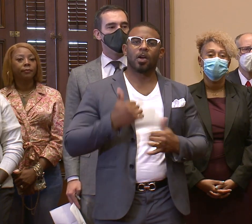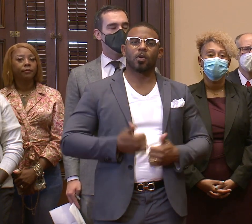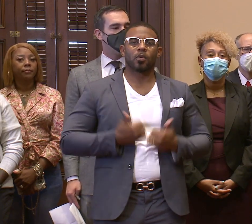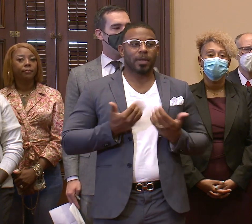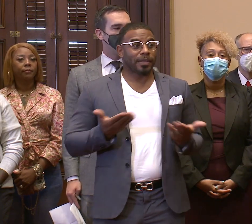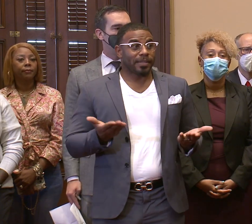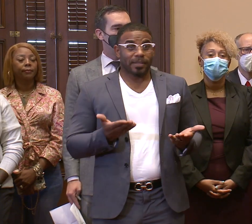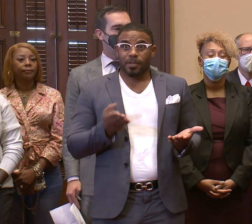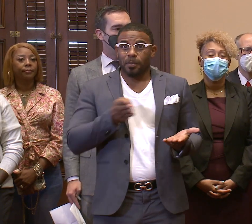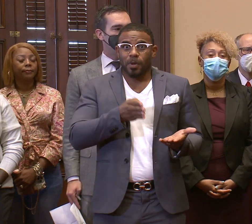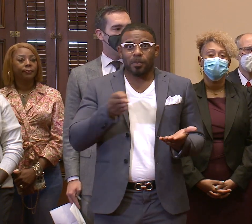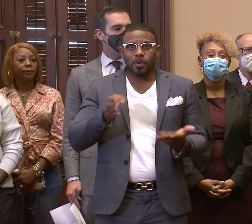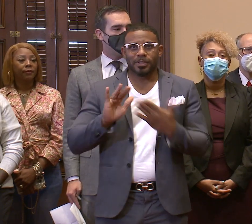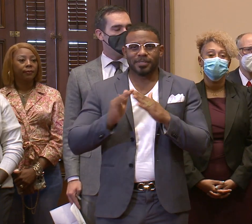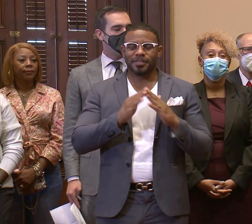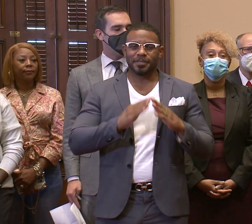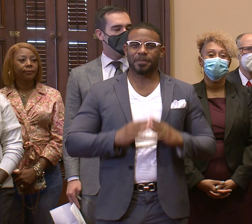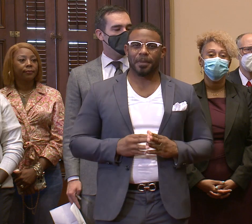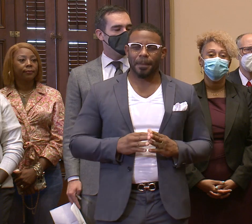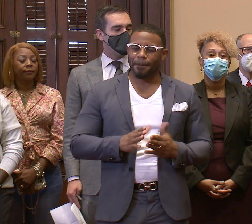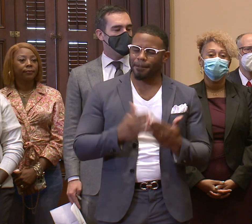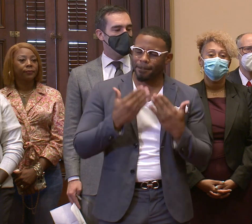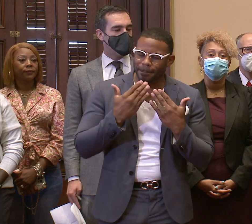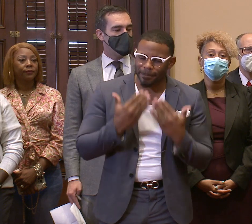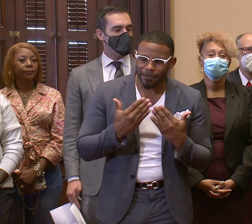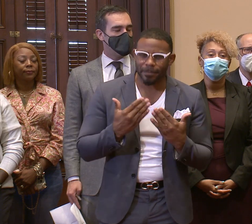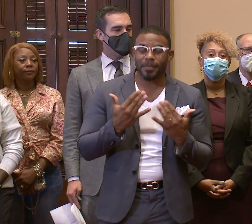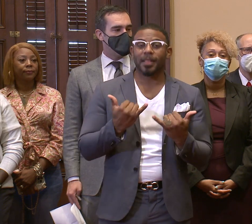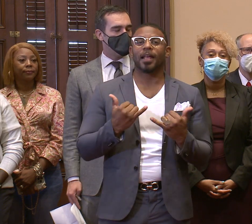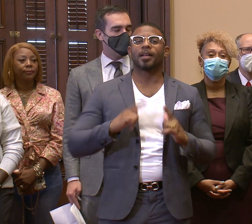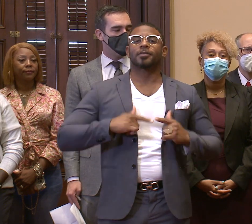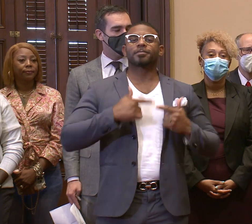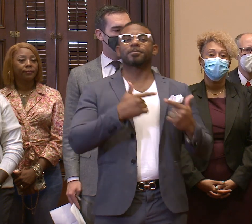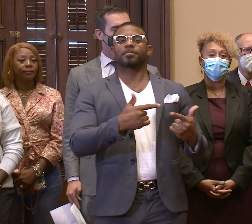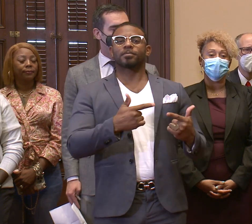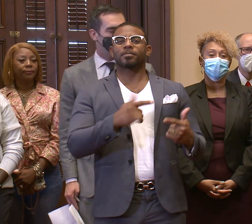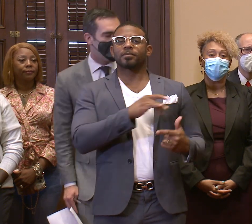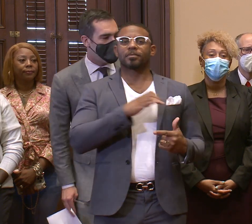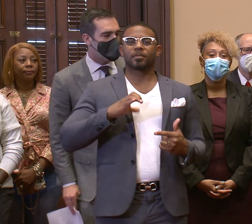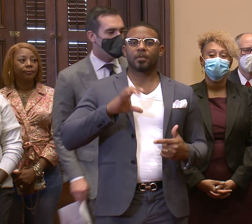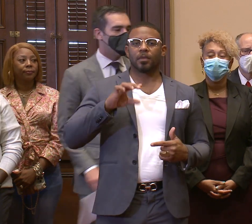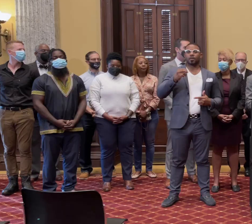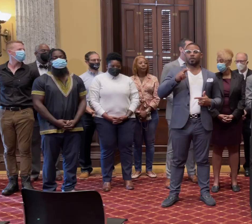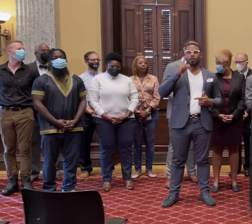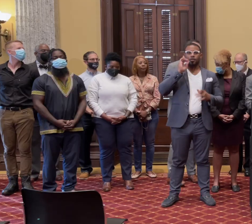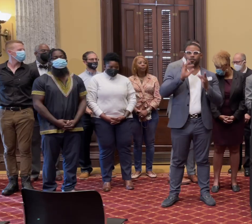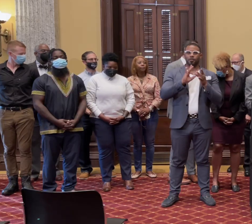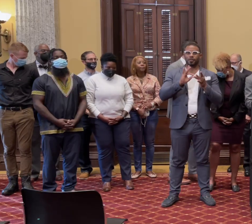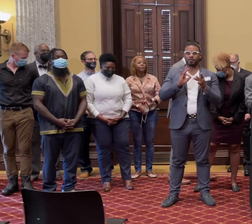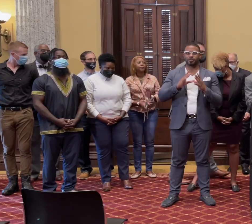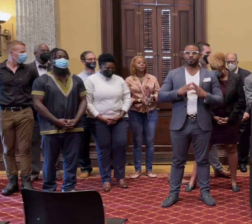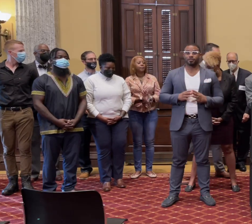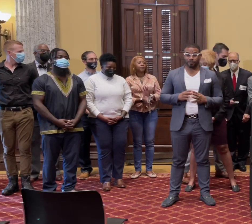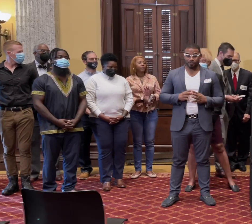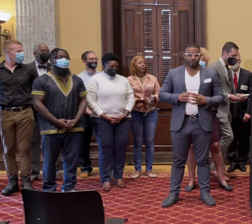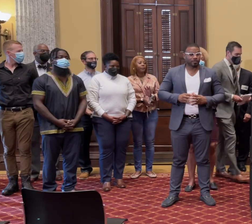residents here in Baltimore City. Thank you, and now I will turn it over to Councilman Cohen for remarks. Mr.